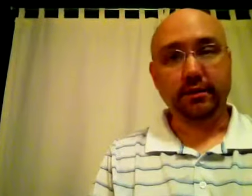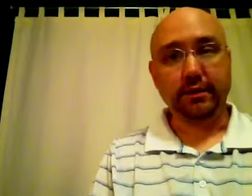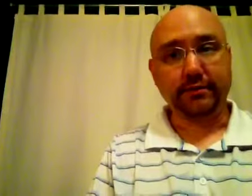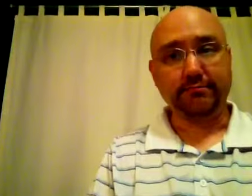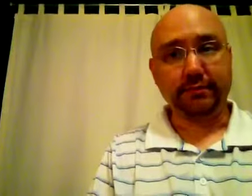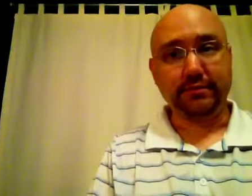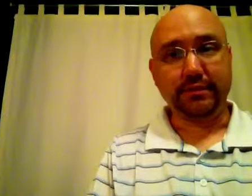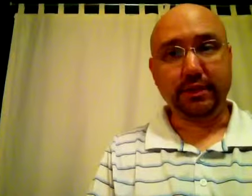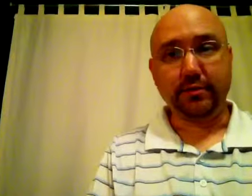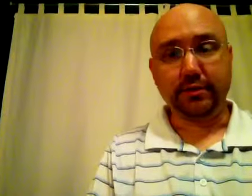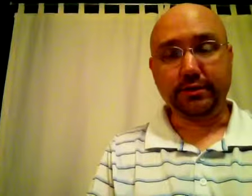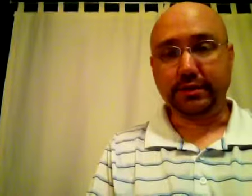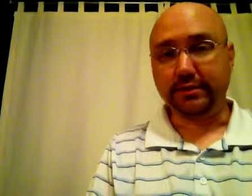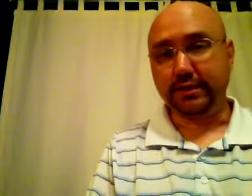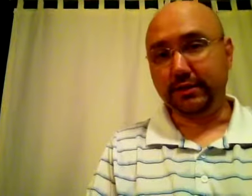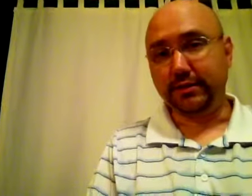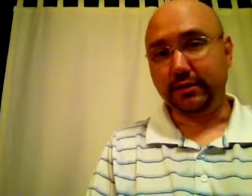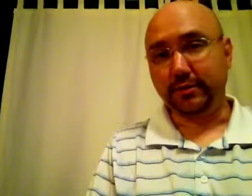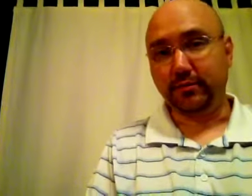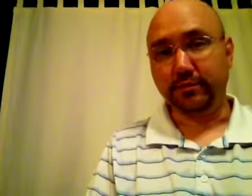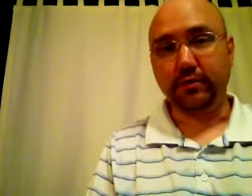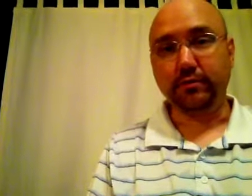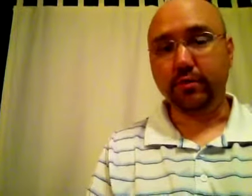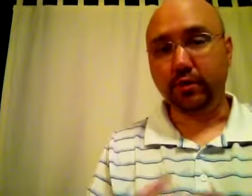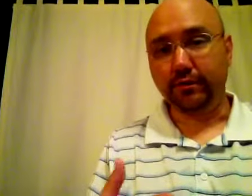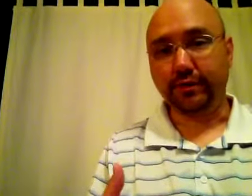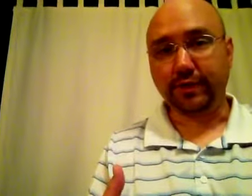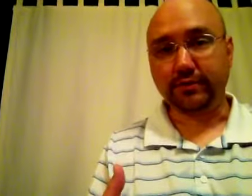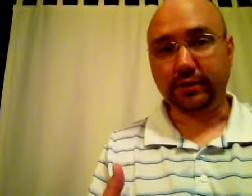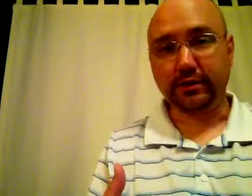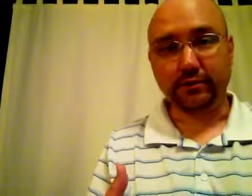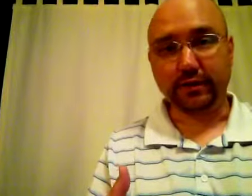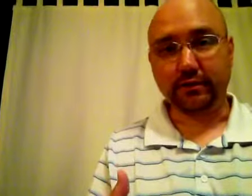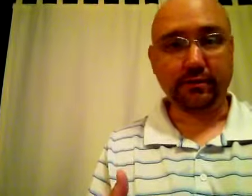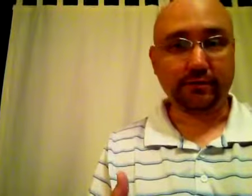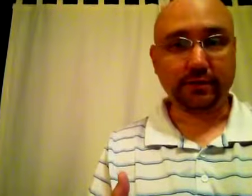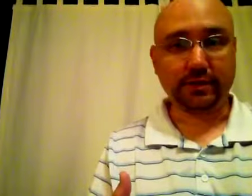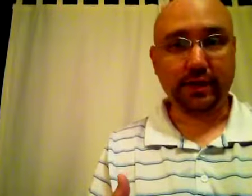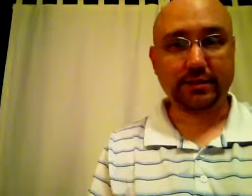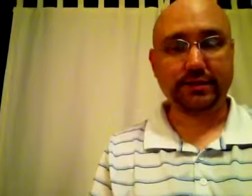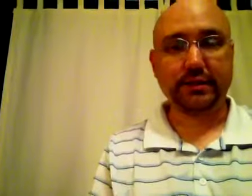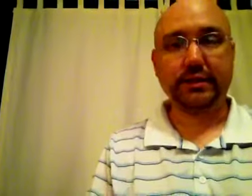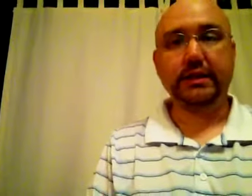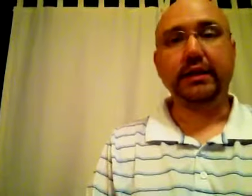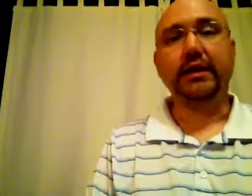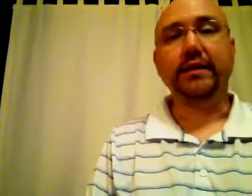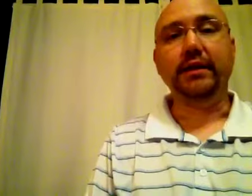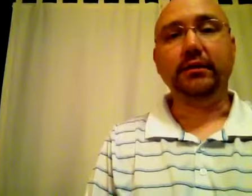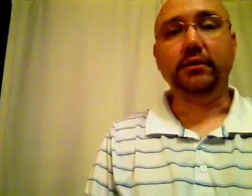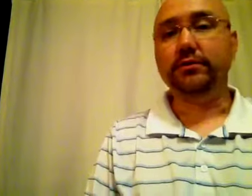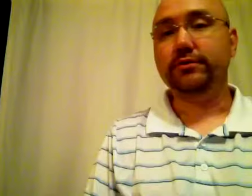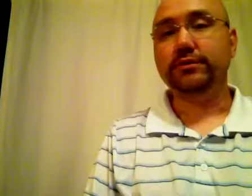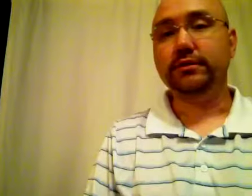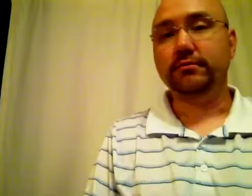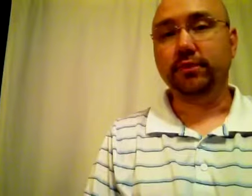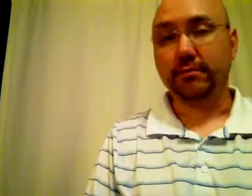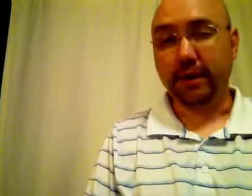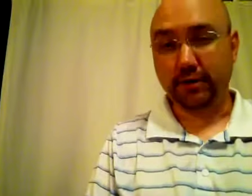Alright, this video is intended to help you review all of the things we did during the first class, and that includes primarily